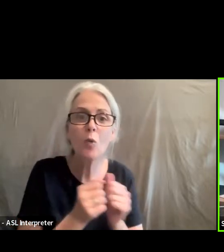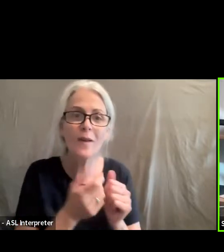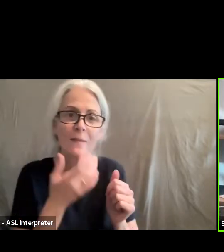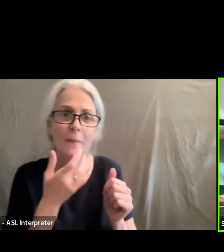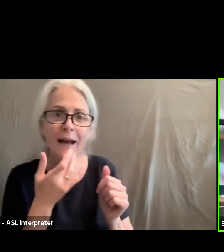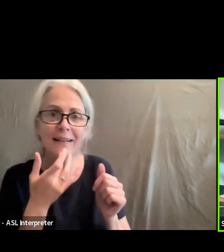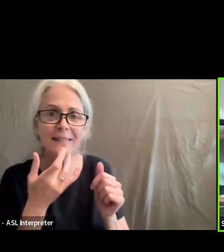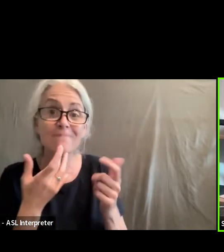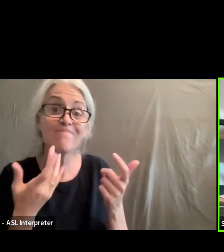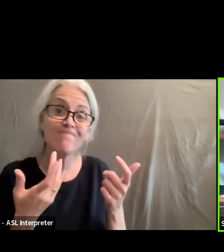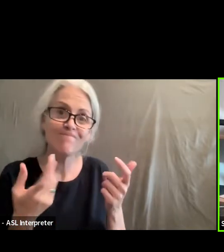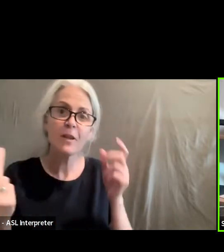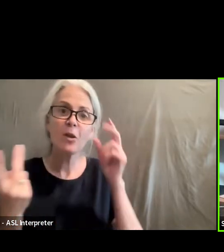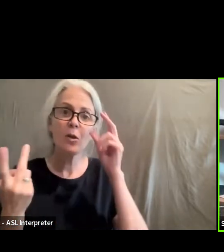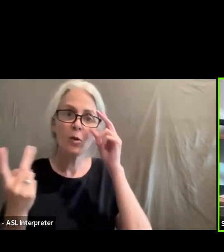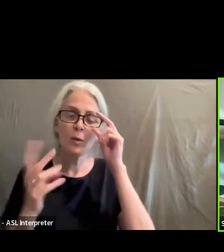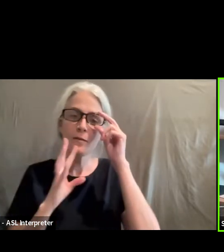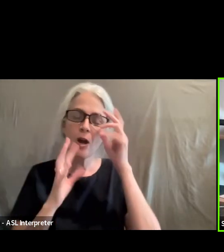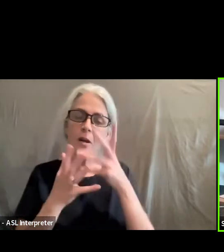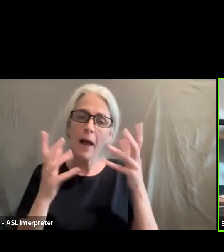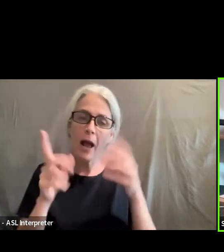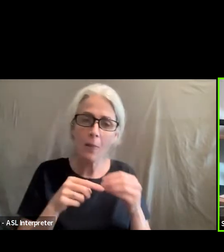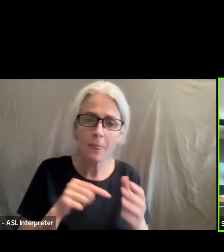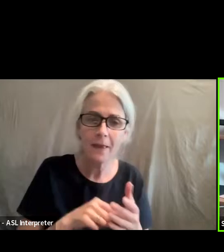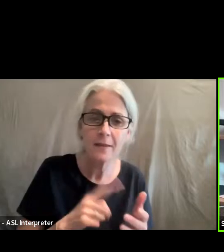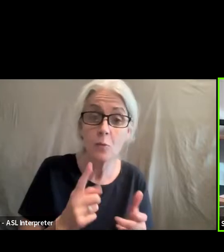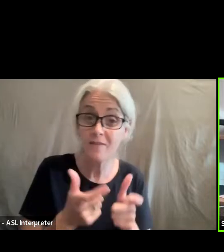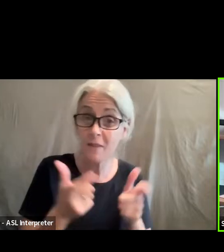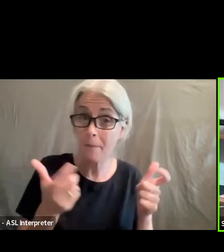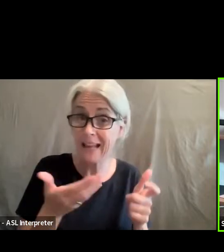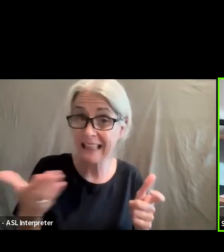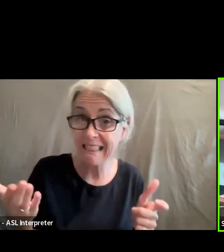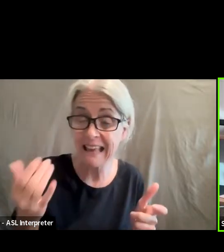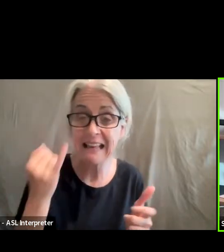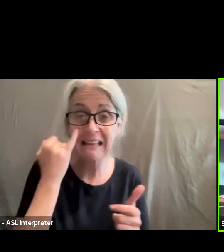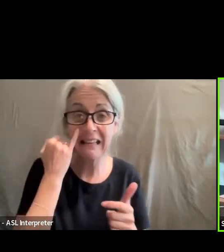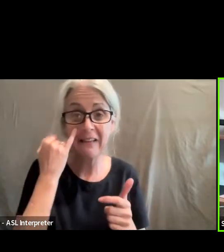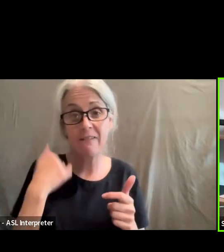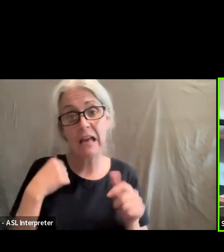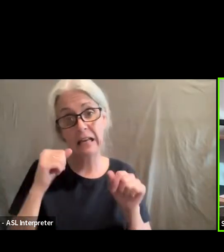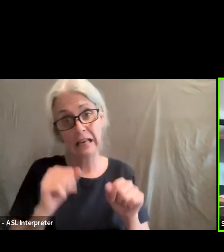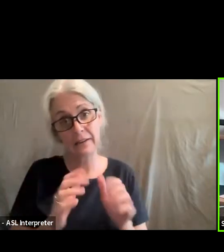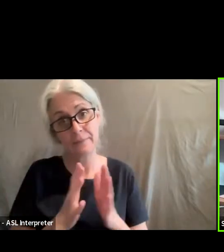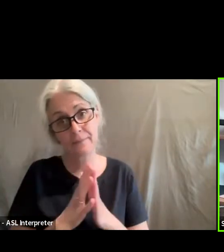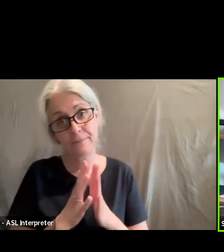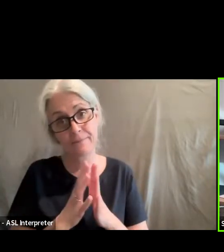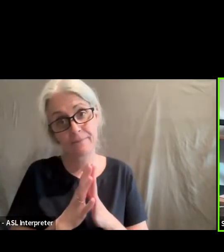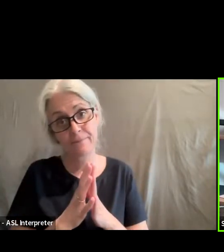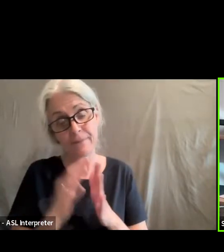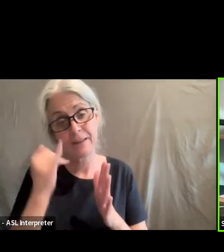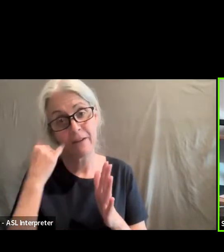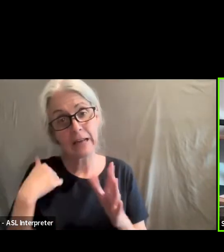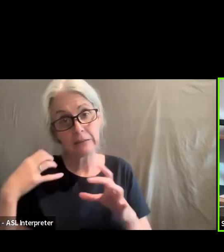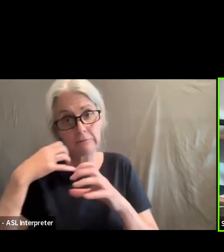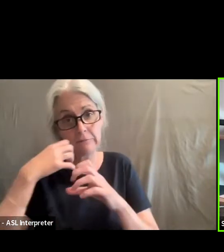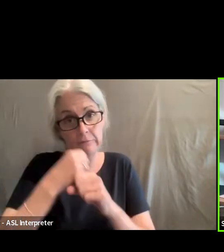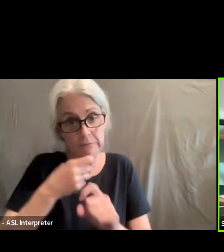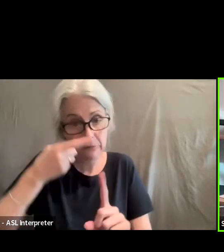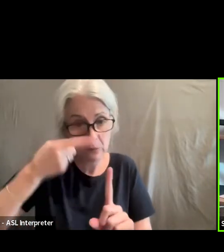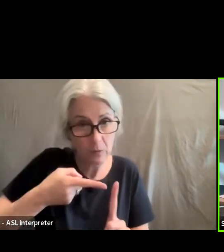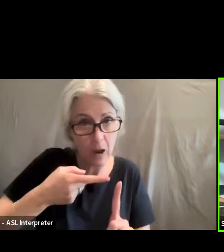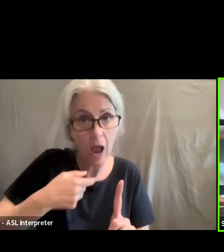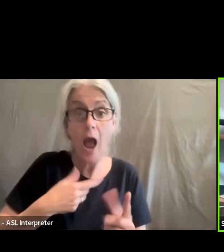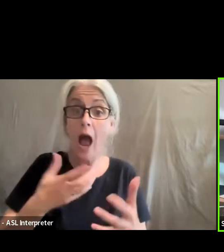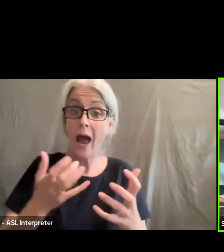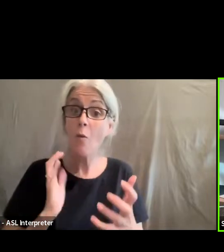had this conversation quite a bit. One of the big things, if I can like boil it down, that I